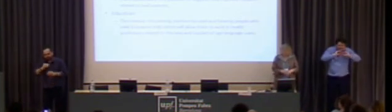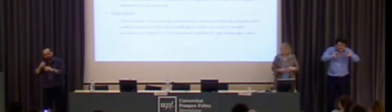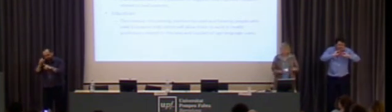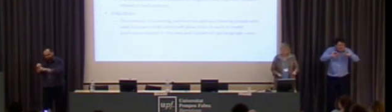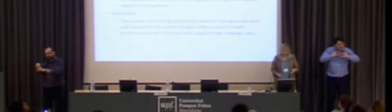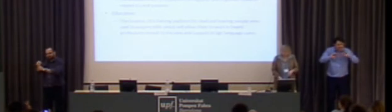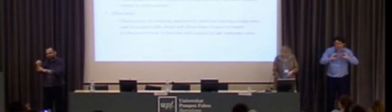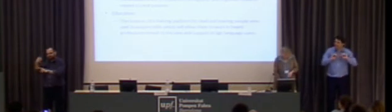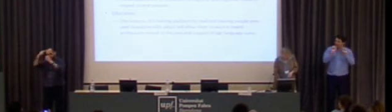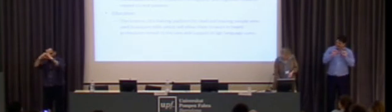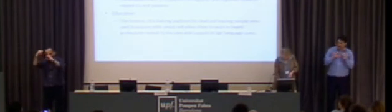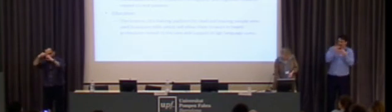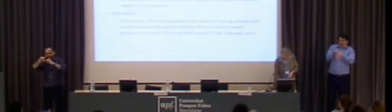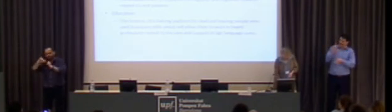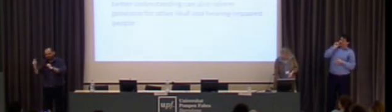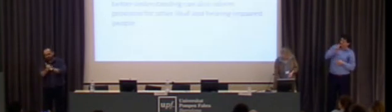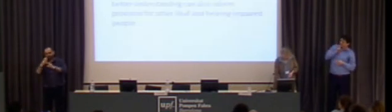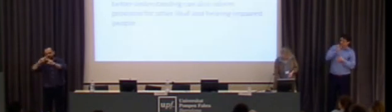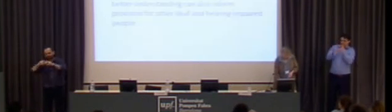with sign language users.